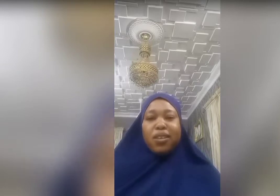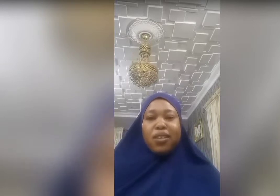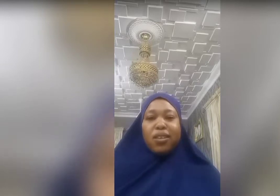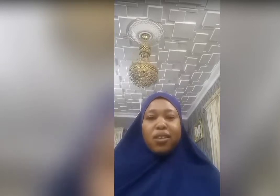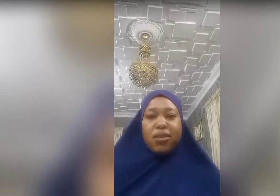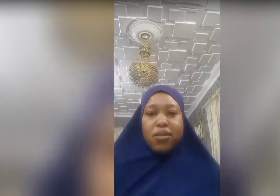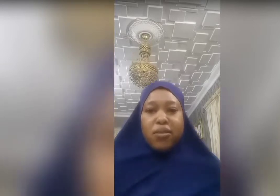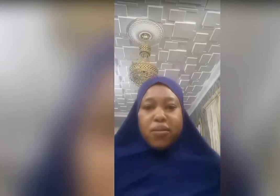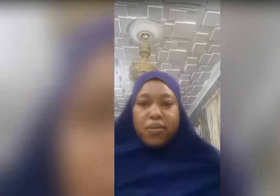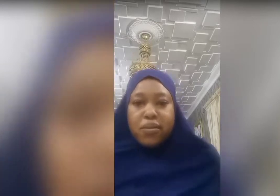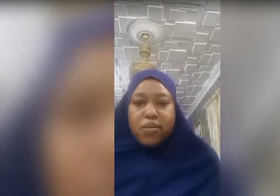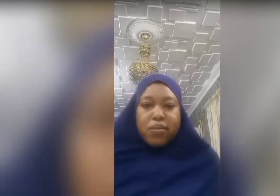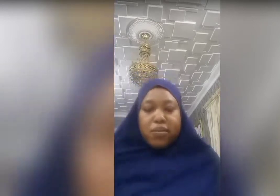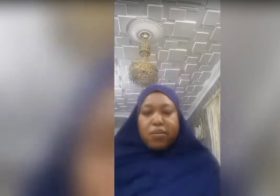Hussaina. Okay.